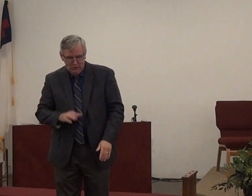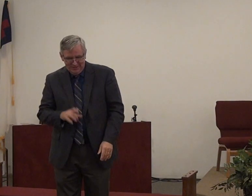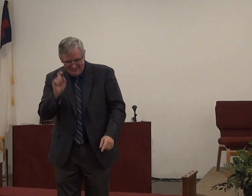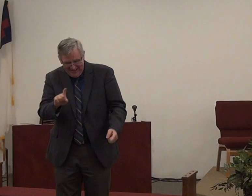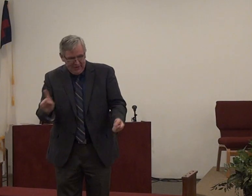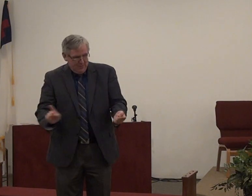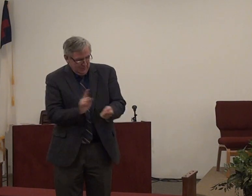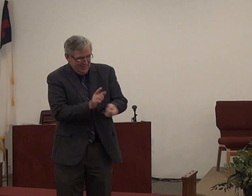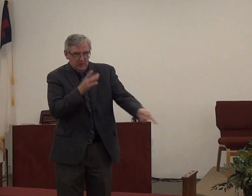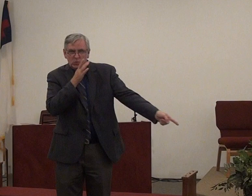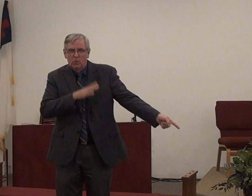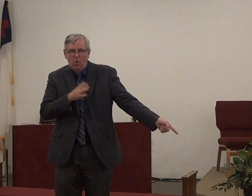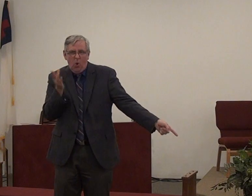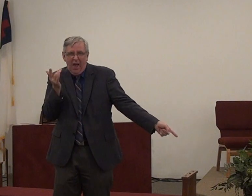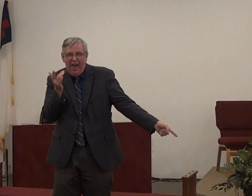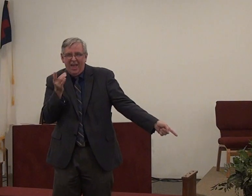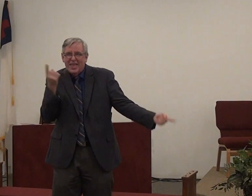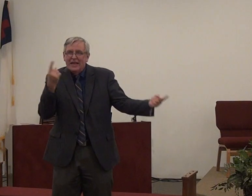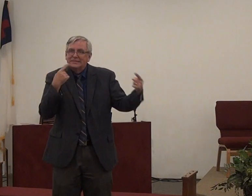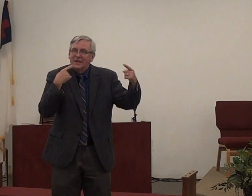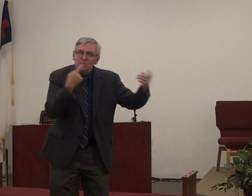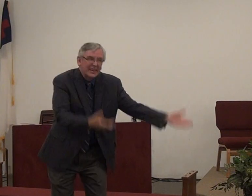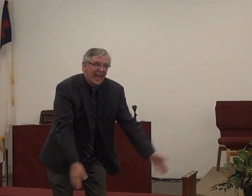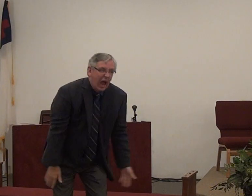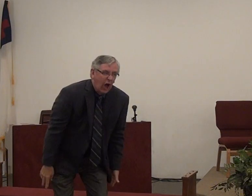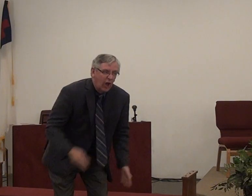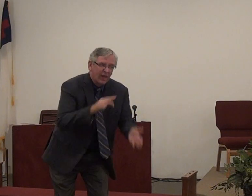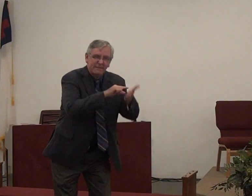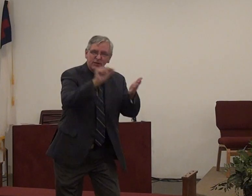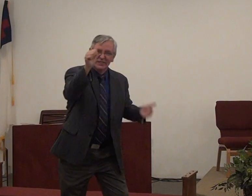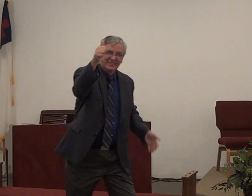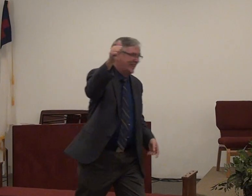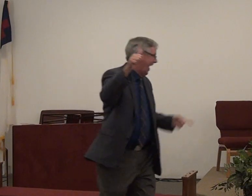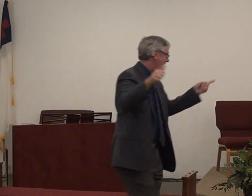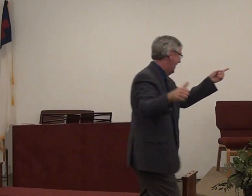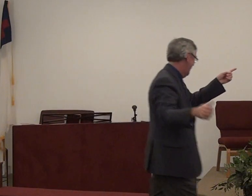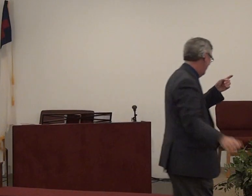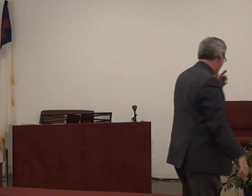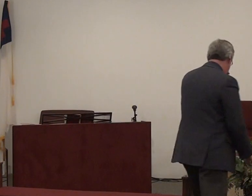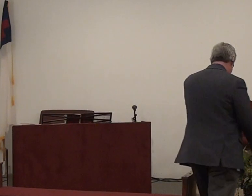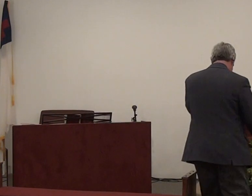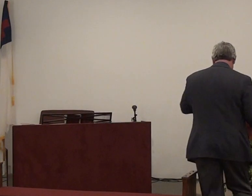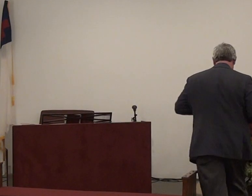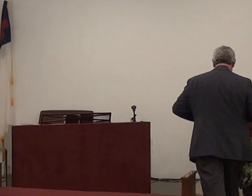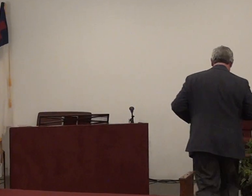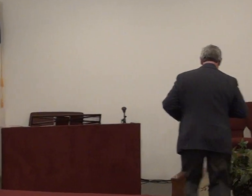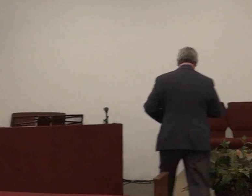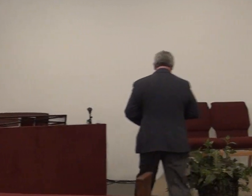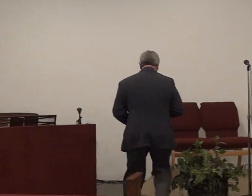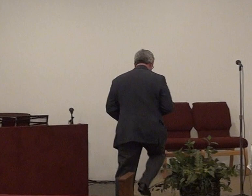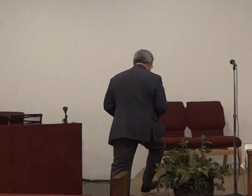That's what Jesus did. Jesus needed to meet this woman because he had something to tell her. Look at verse 10.